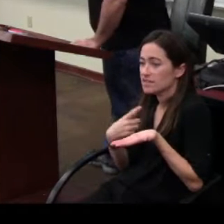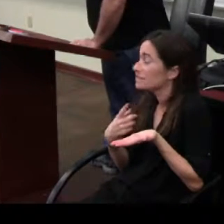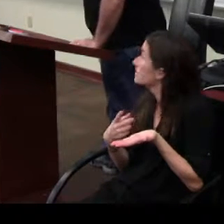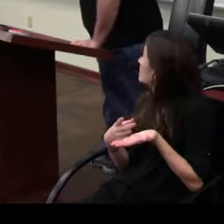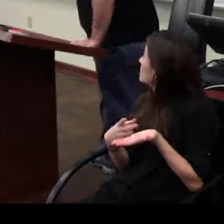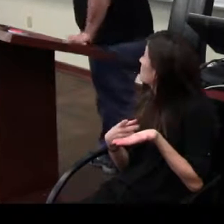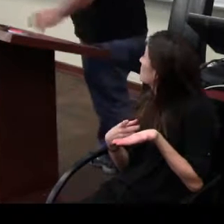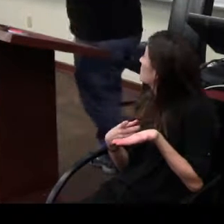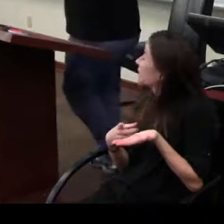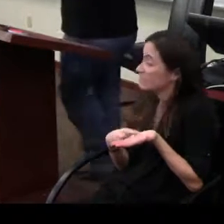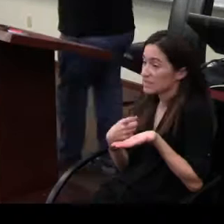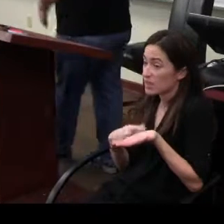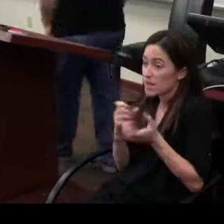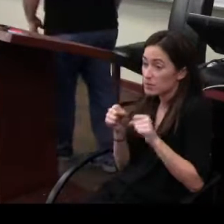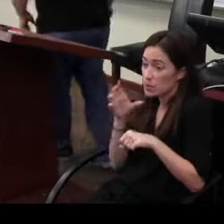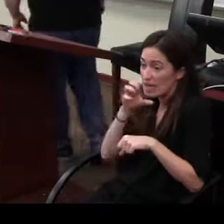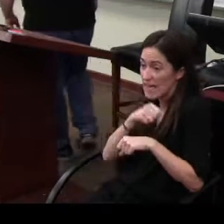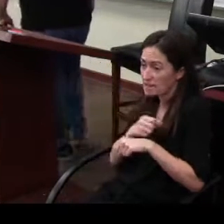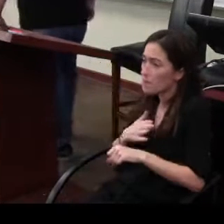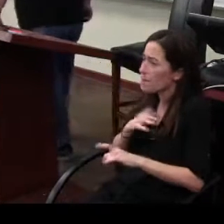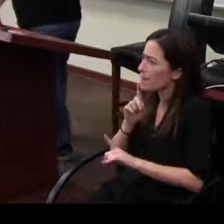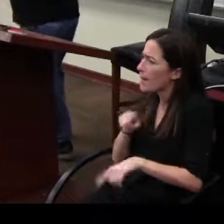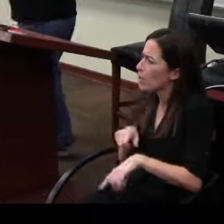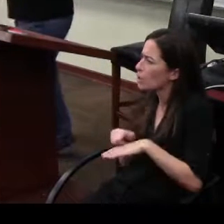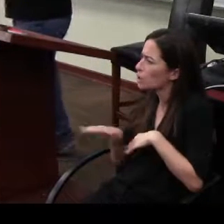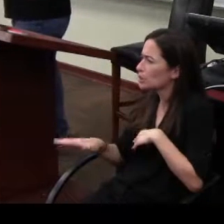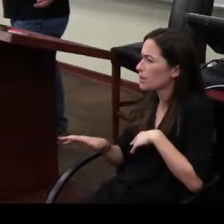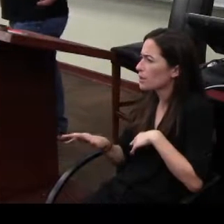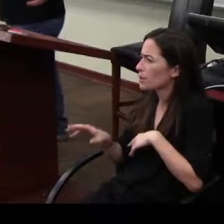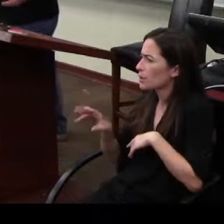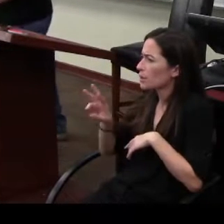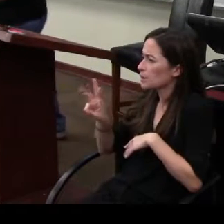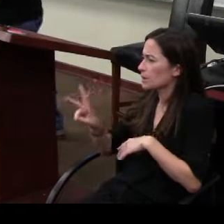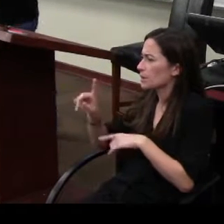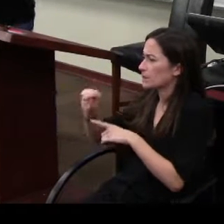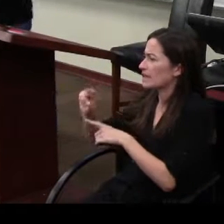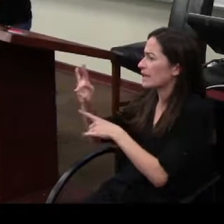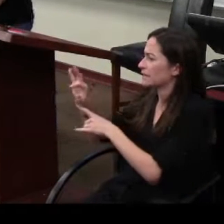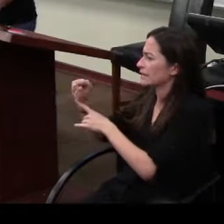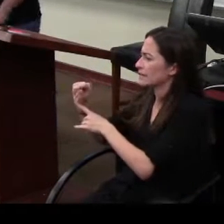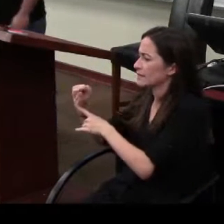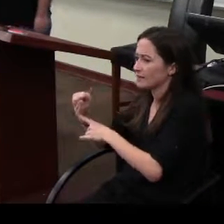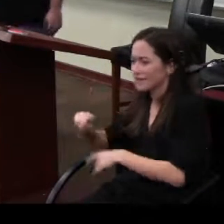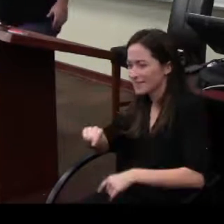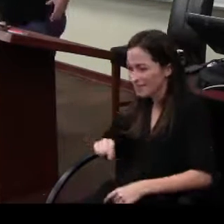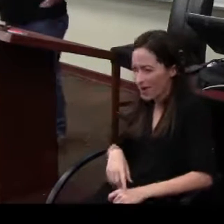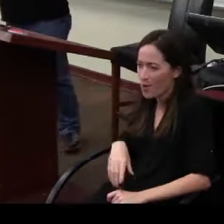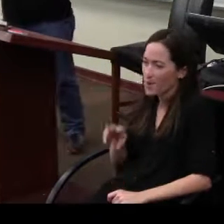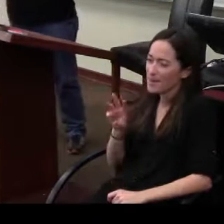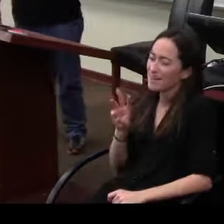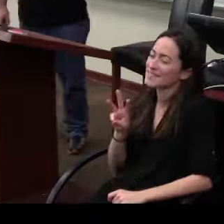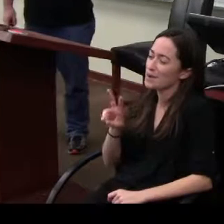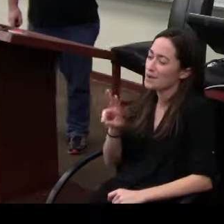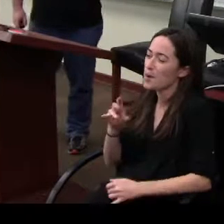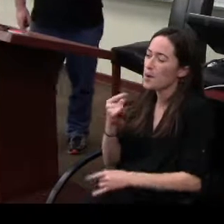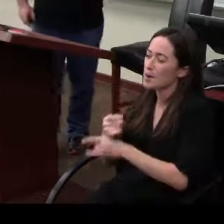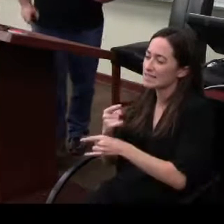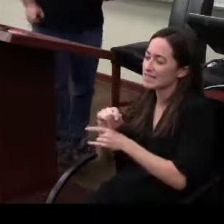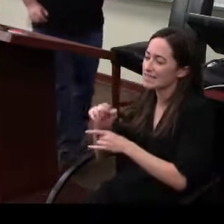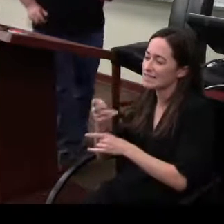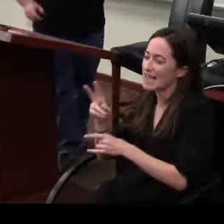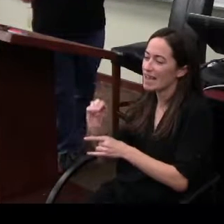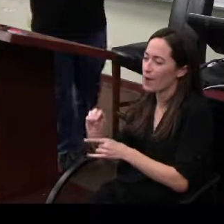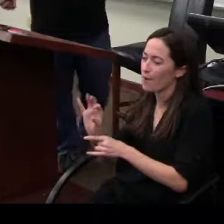here, has my order been shipped? You know, Whiskey Tango Foxtrot, what's going on with my stuff? All right.